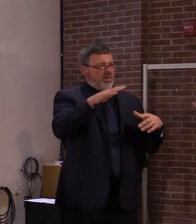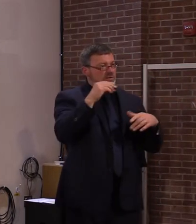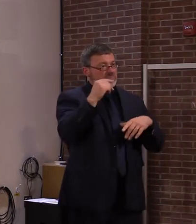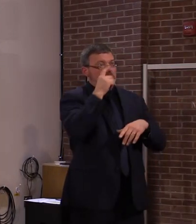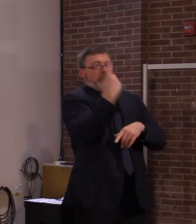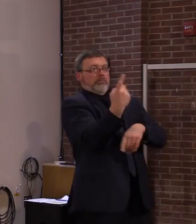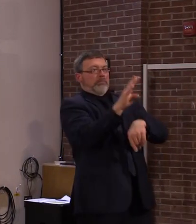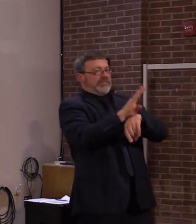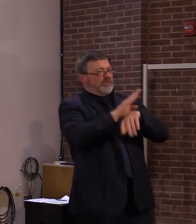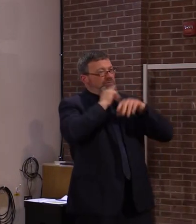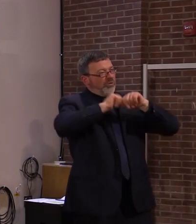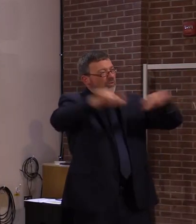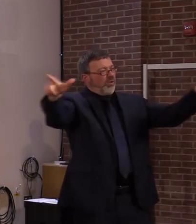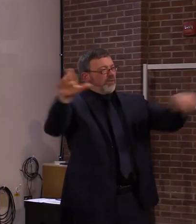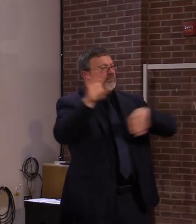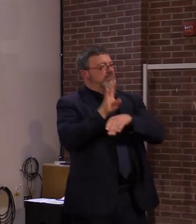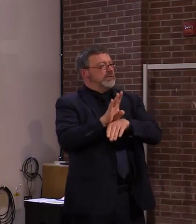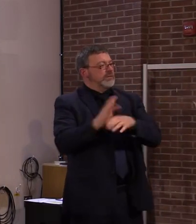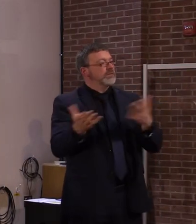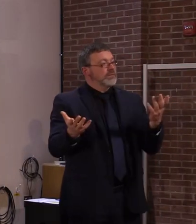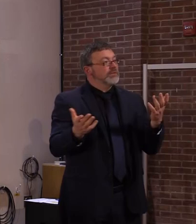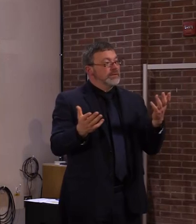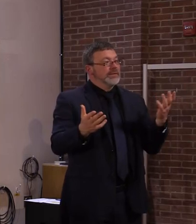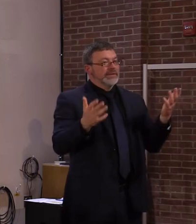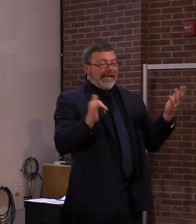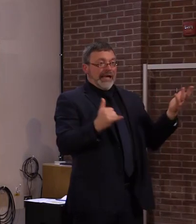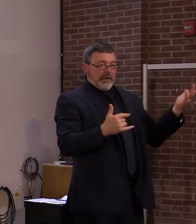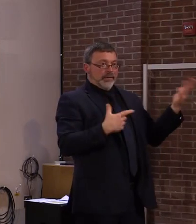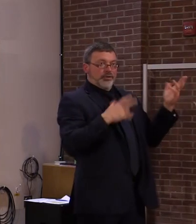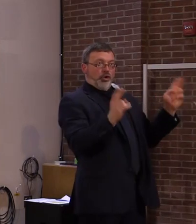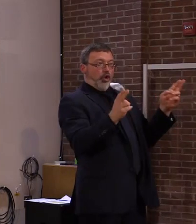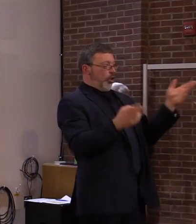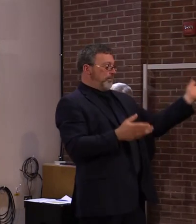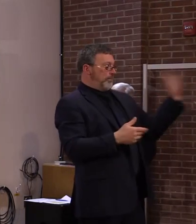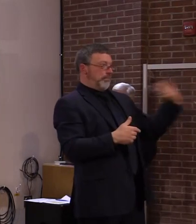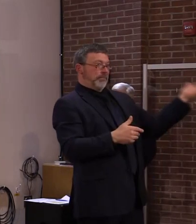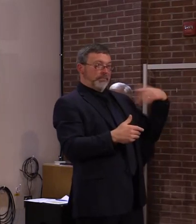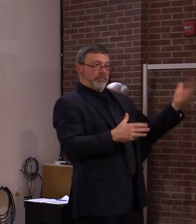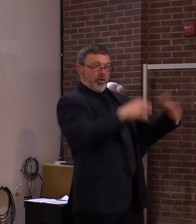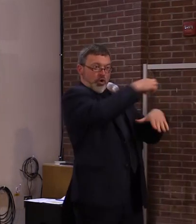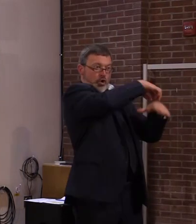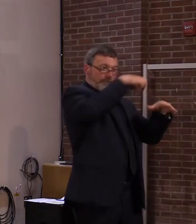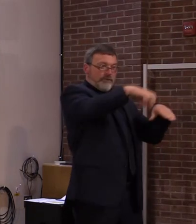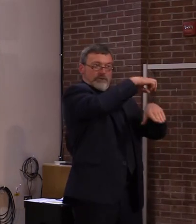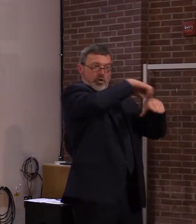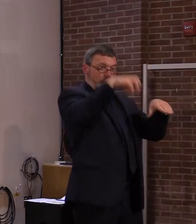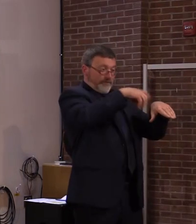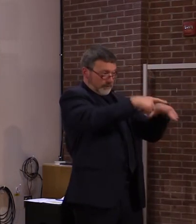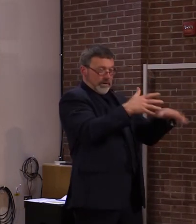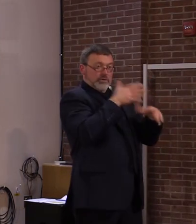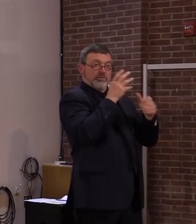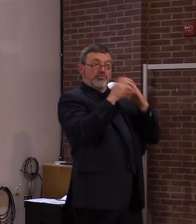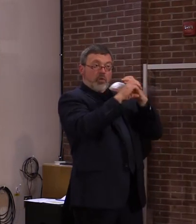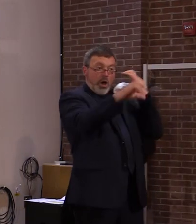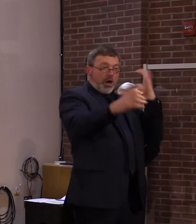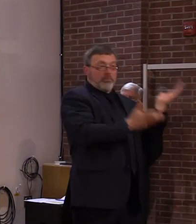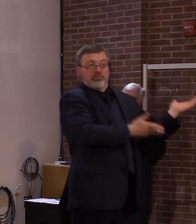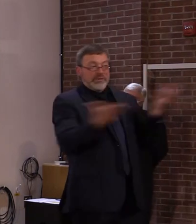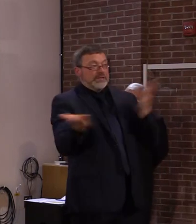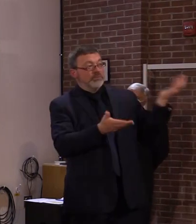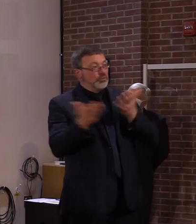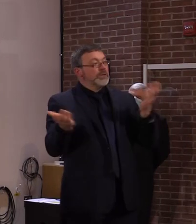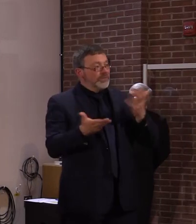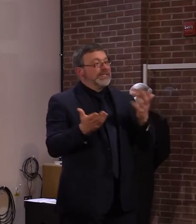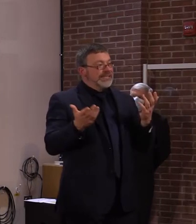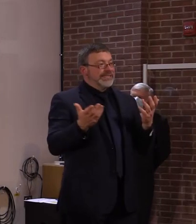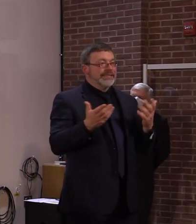get the ships to shore, into the ports, and get those distributed is something that they're facing. We're